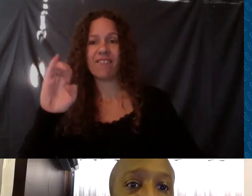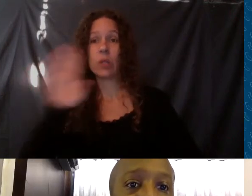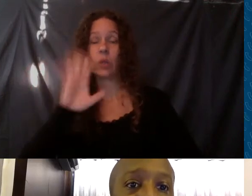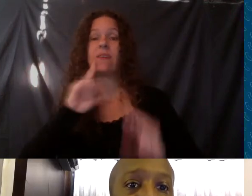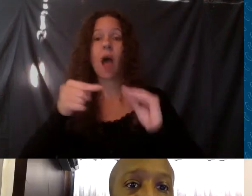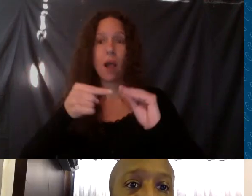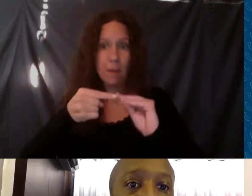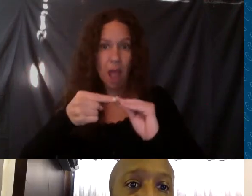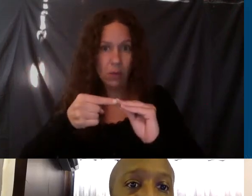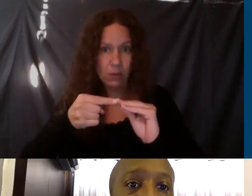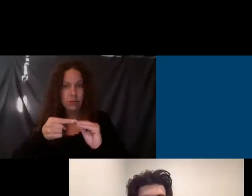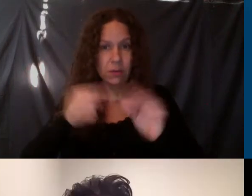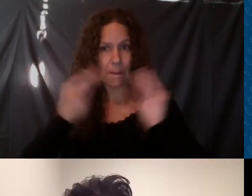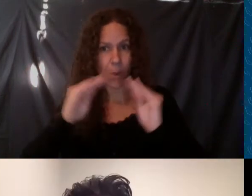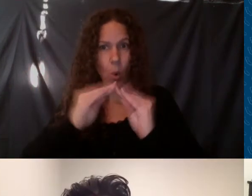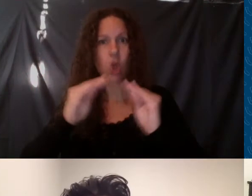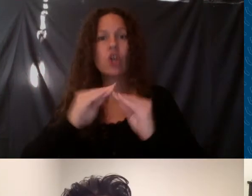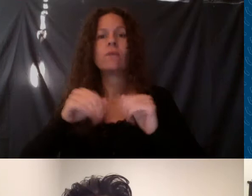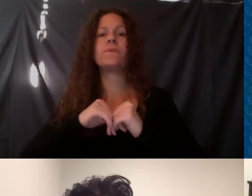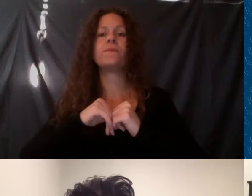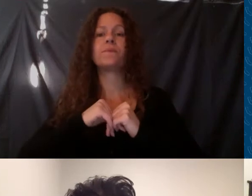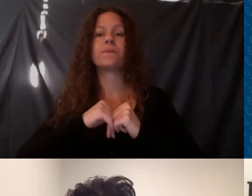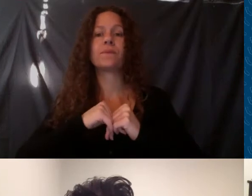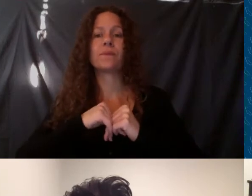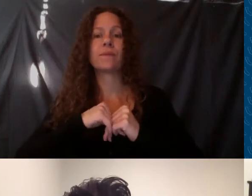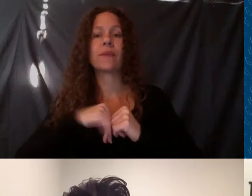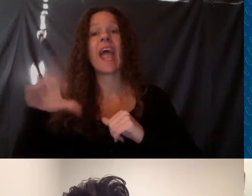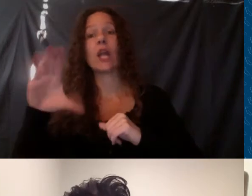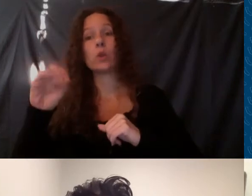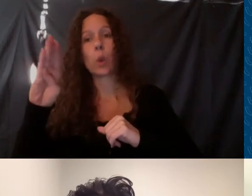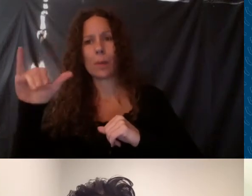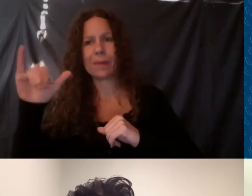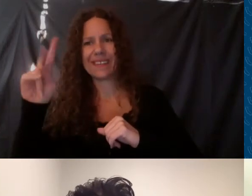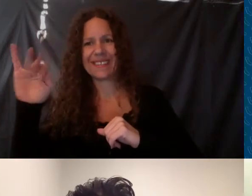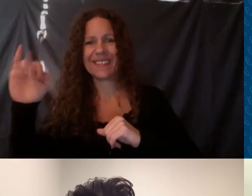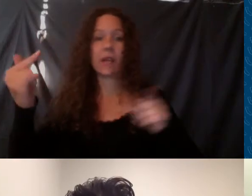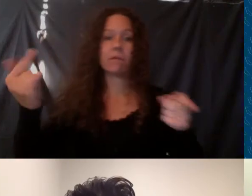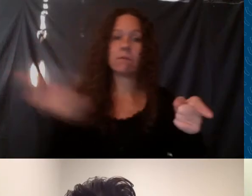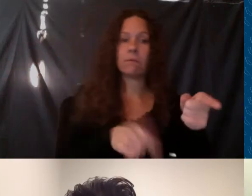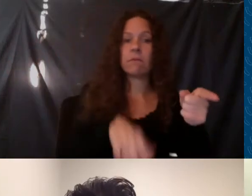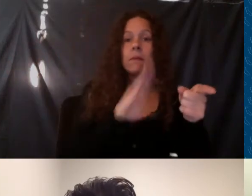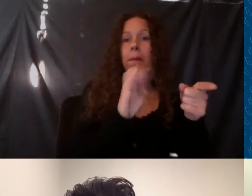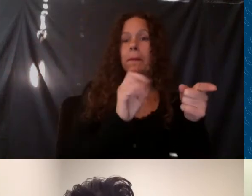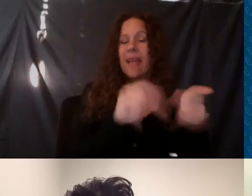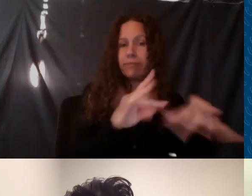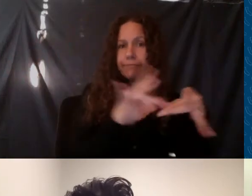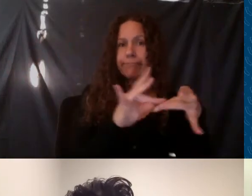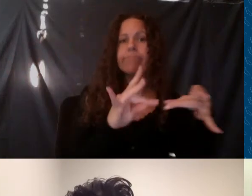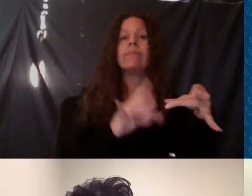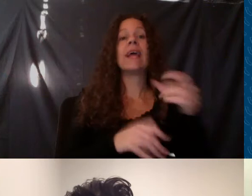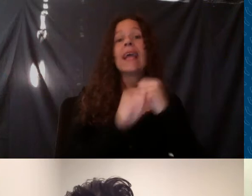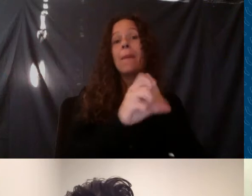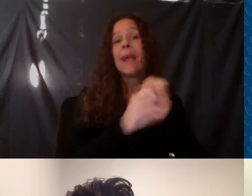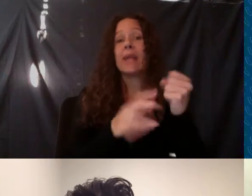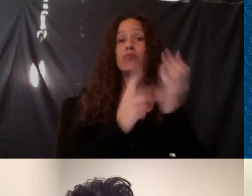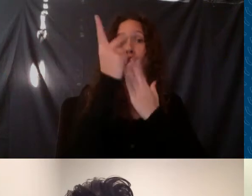Thank you, Vincent. Moises, next slide. My name is Ben Seinfeld. I ran our congressional campaign program this year, and I also had the